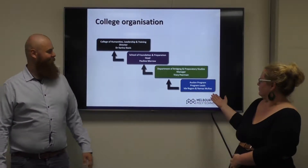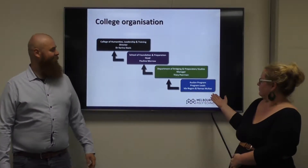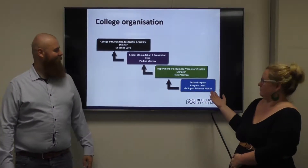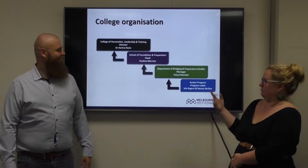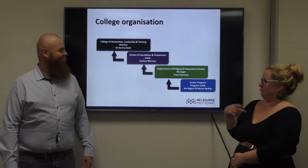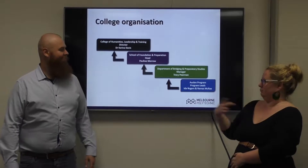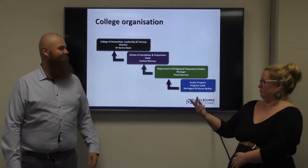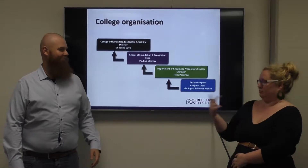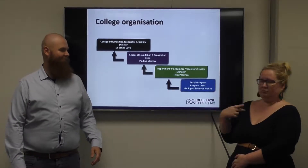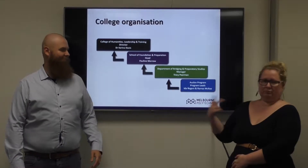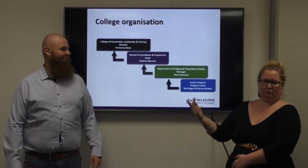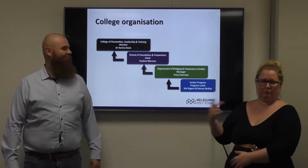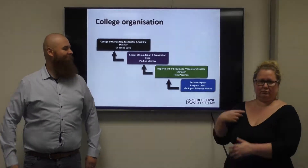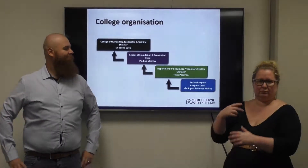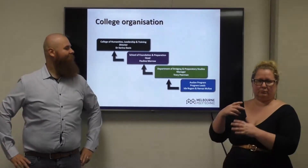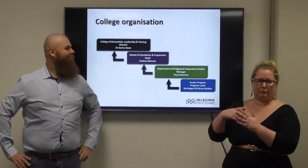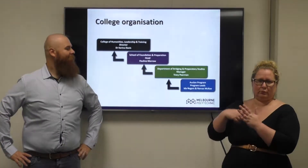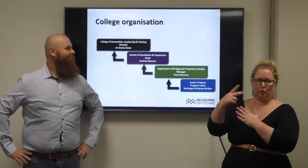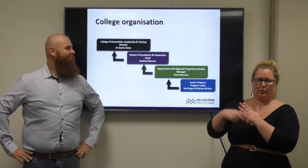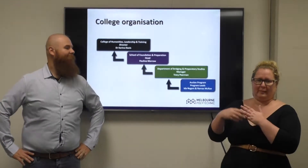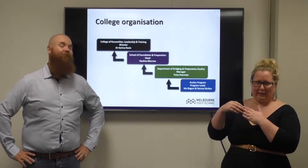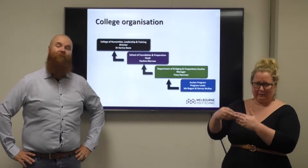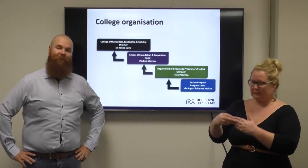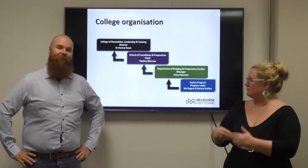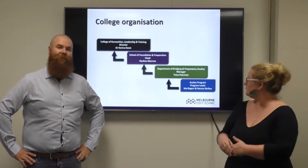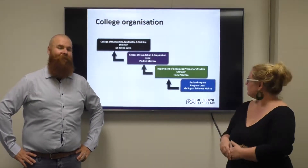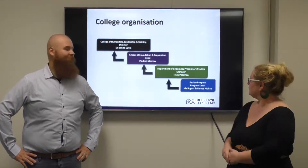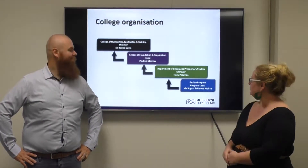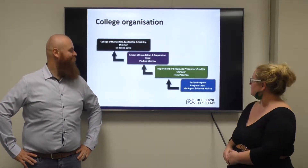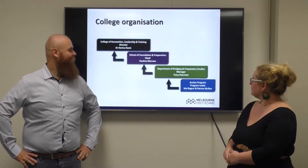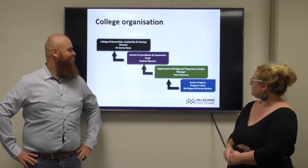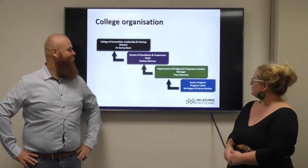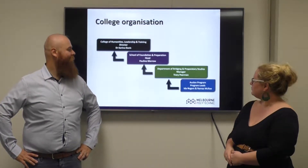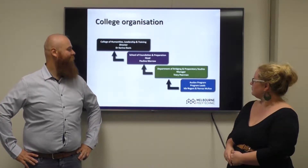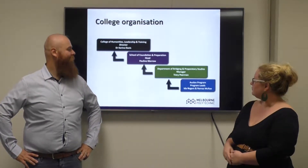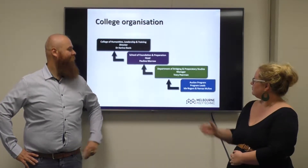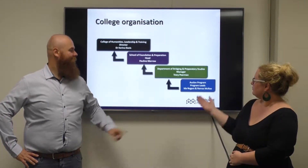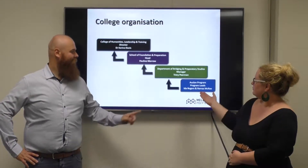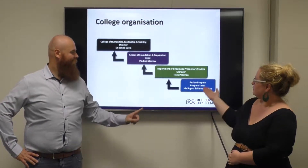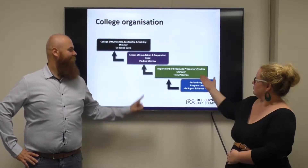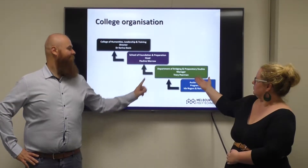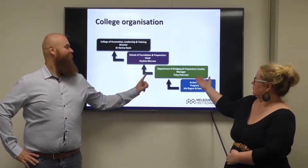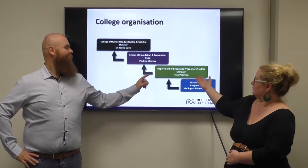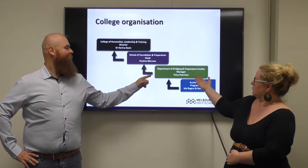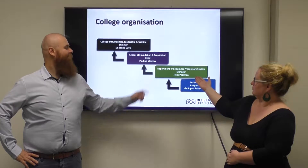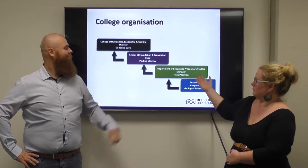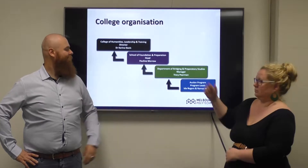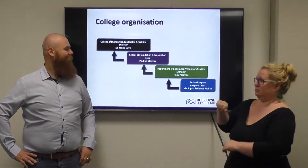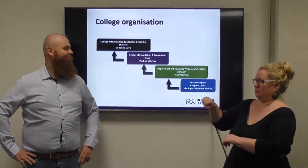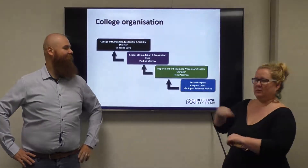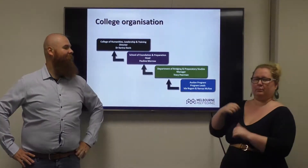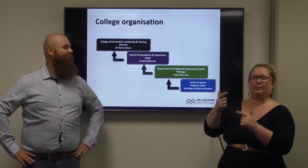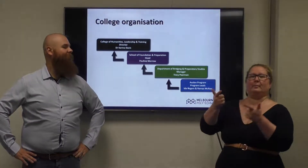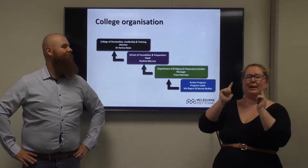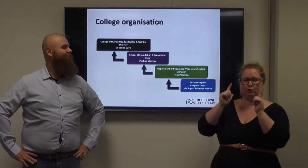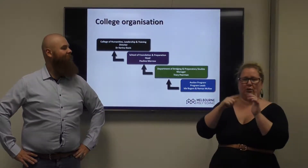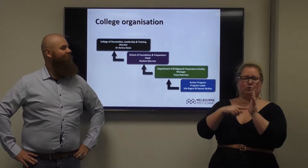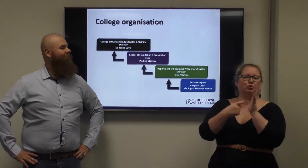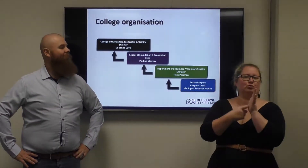Okay, so Ida and Ramis, that's us too, and we are the program leads. And this is the flow of the